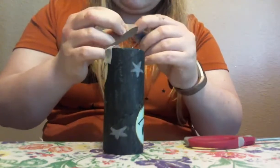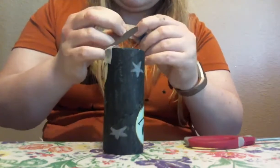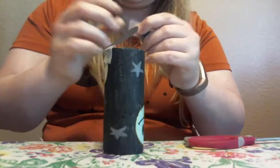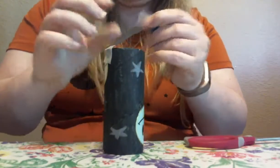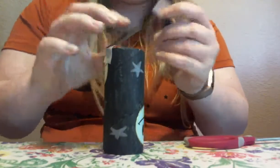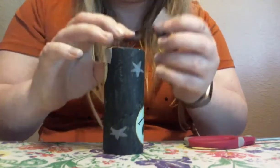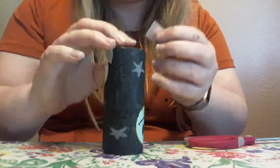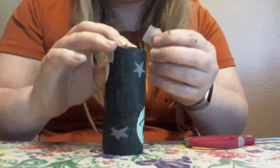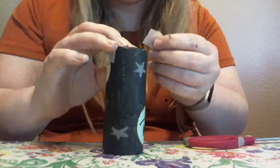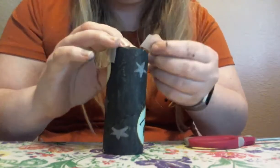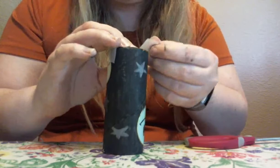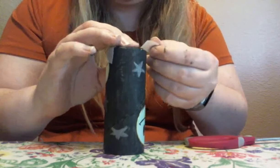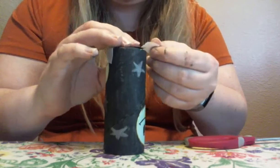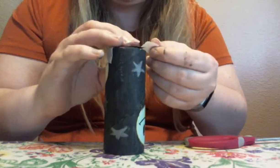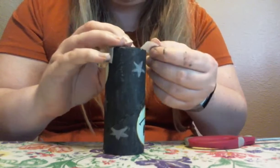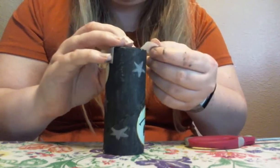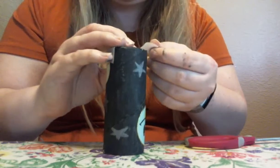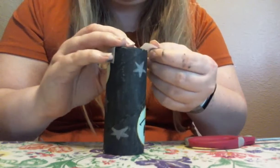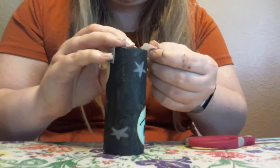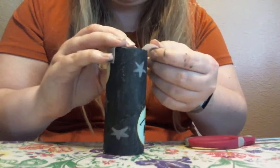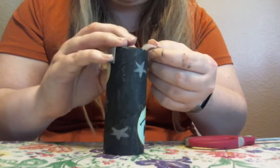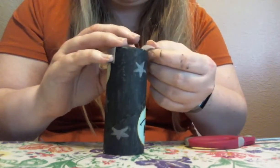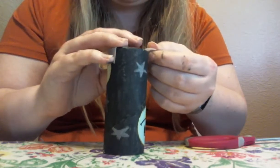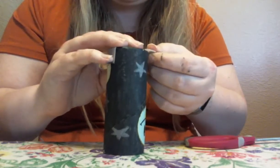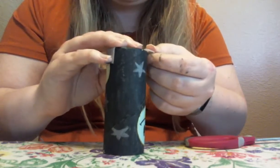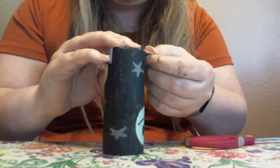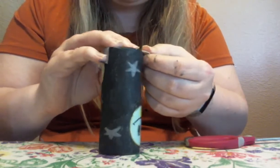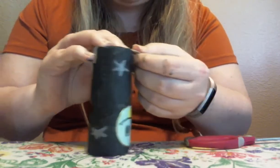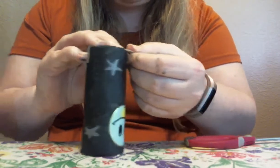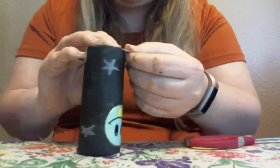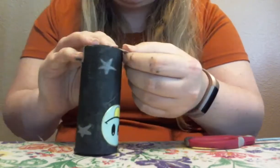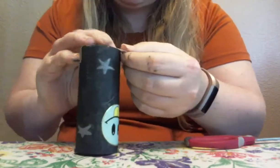Then you're going to tape the other side down.